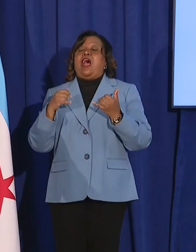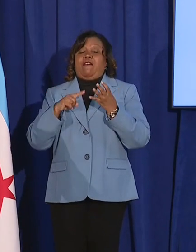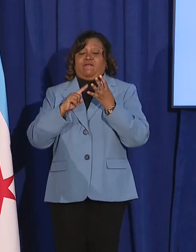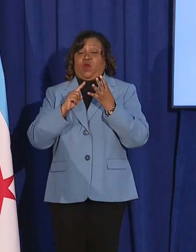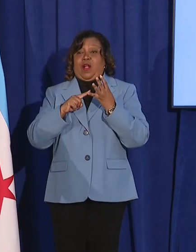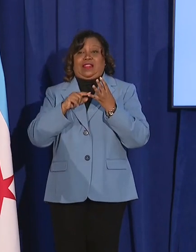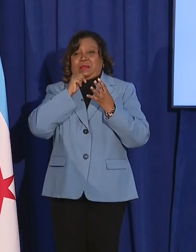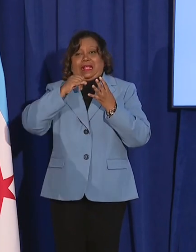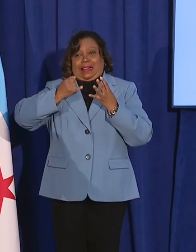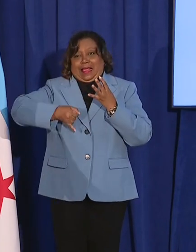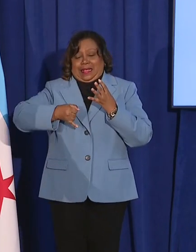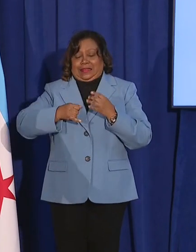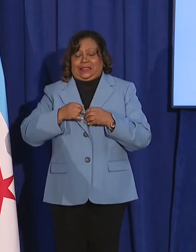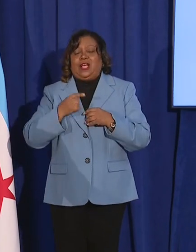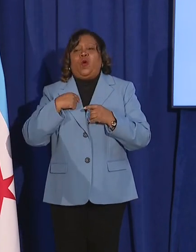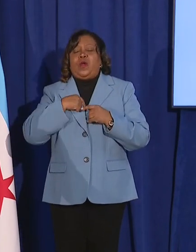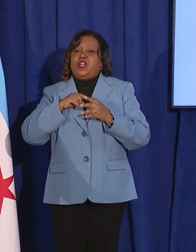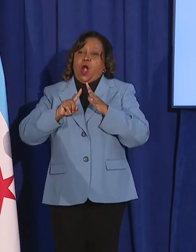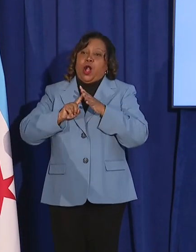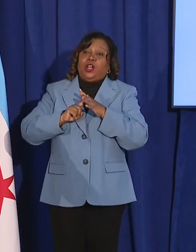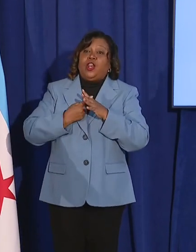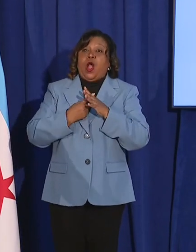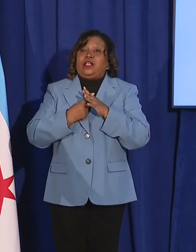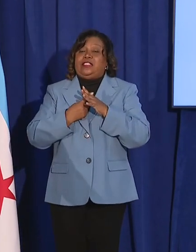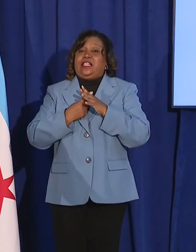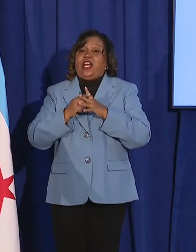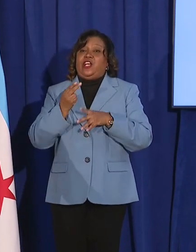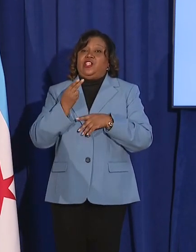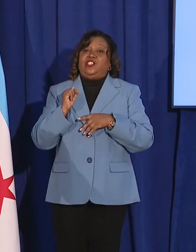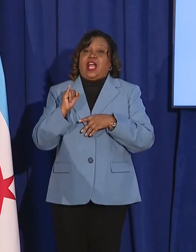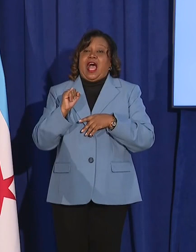but certainly not least, we are launching